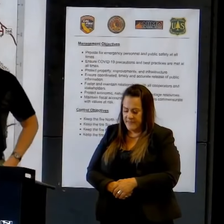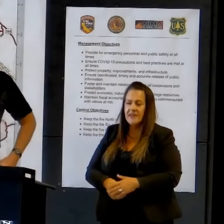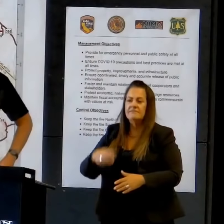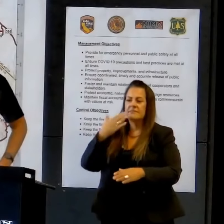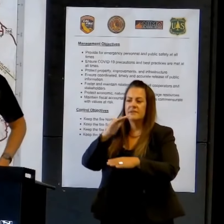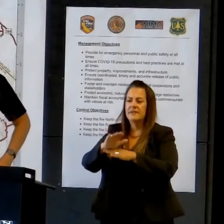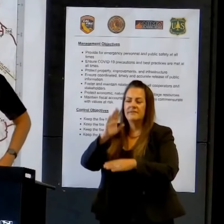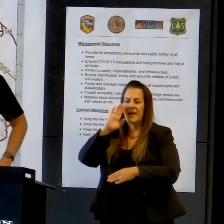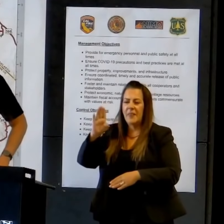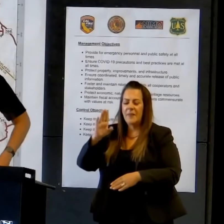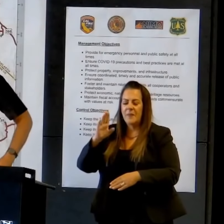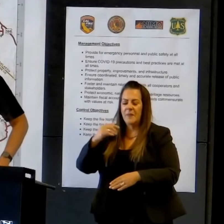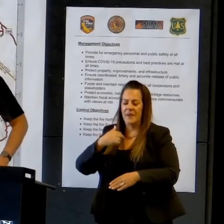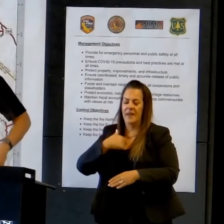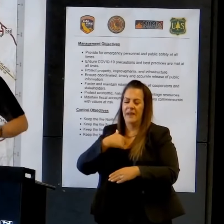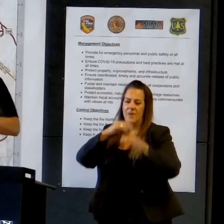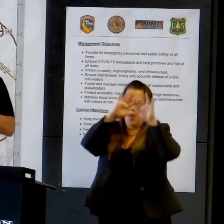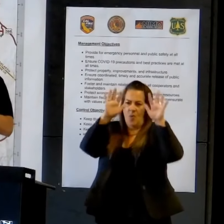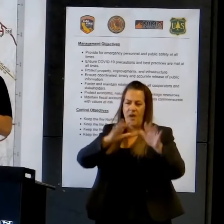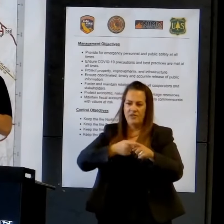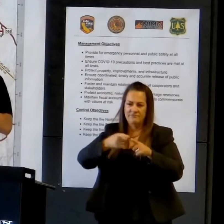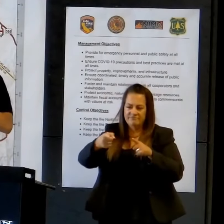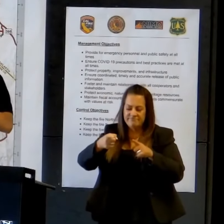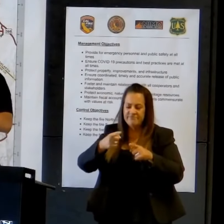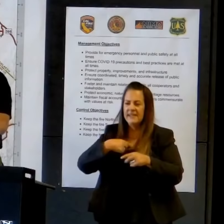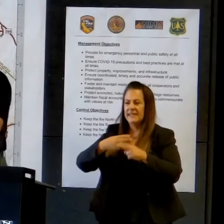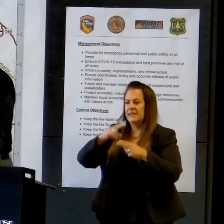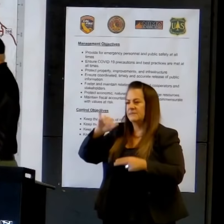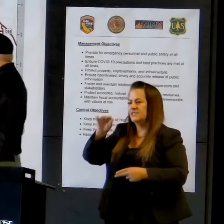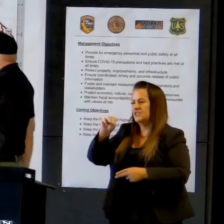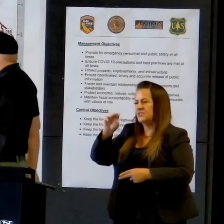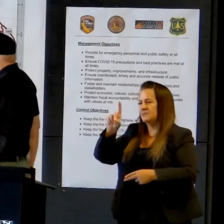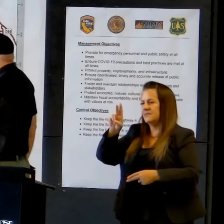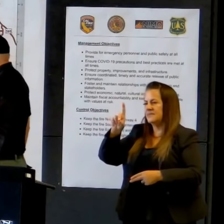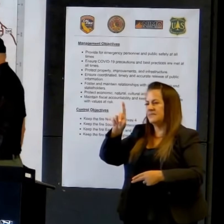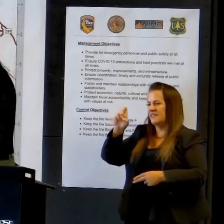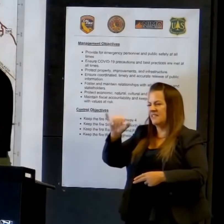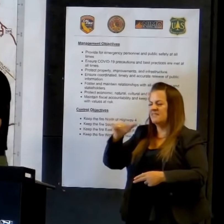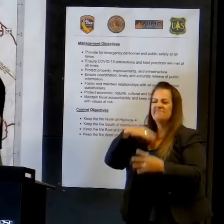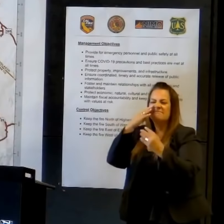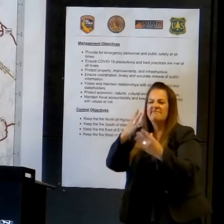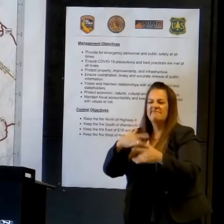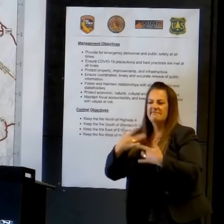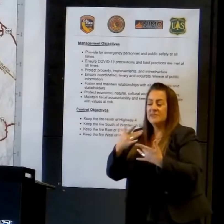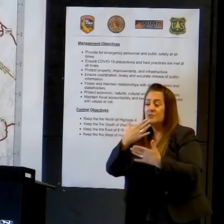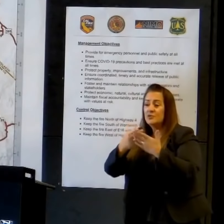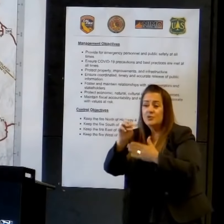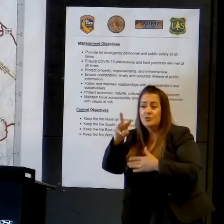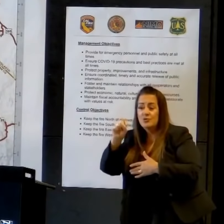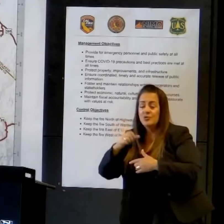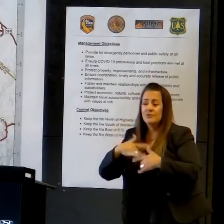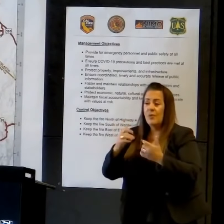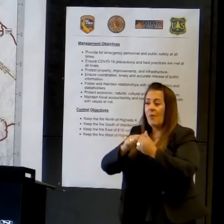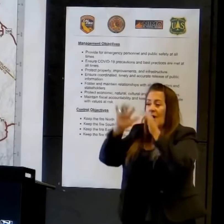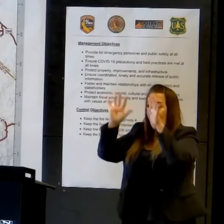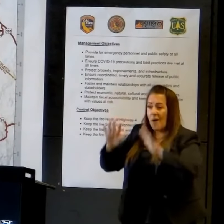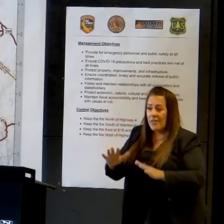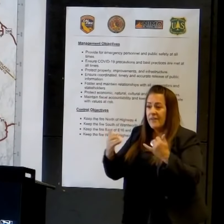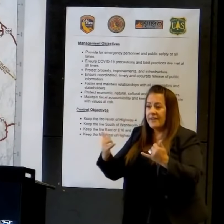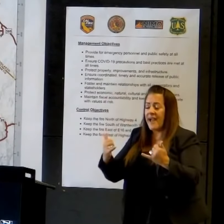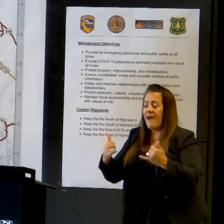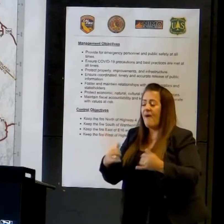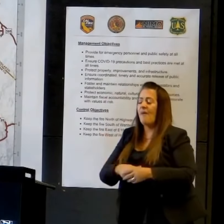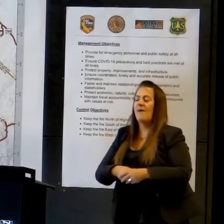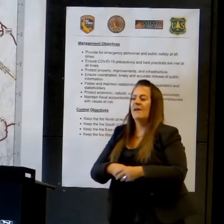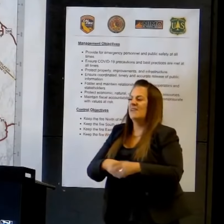Good evening, everybody. Incident meteorologist Jim Dudley with your weather update. So finally, some good news on the weather side of things